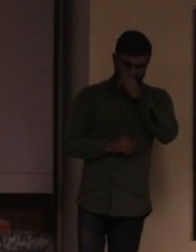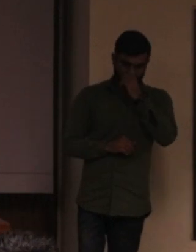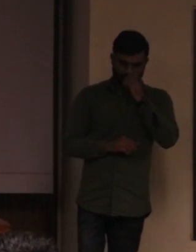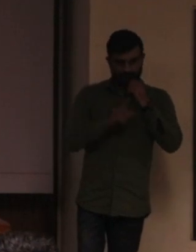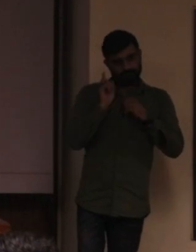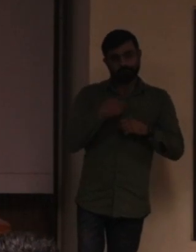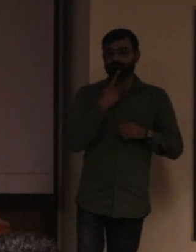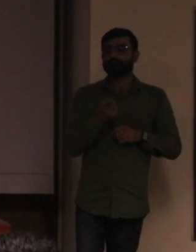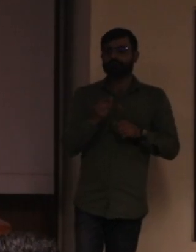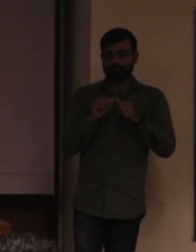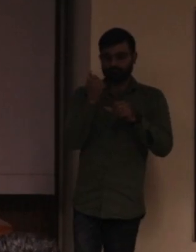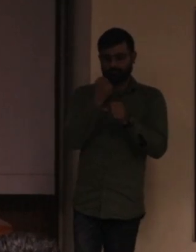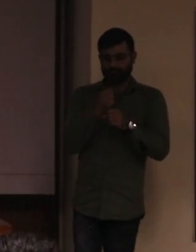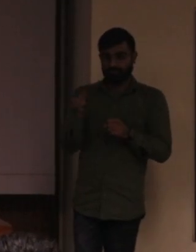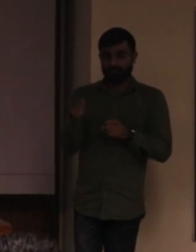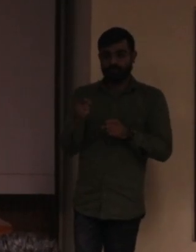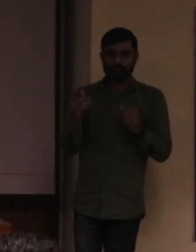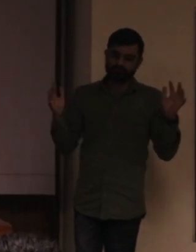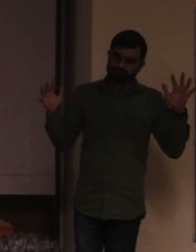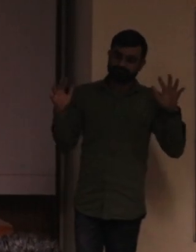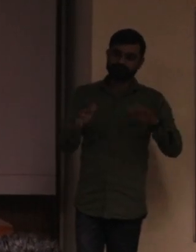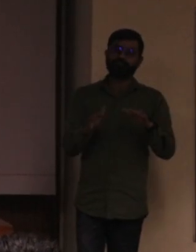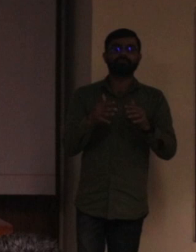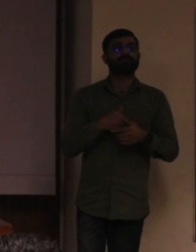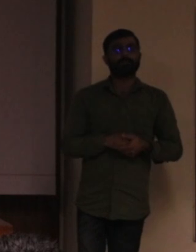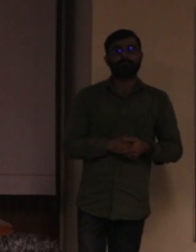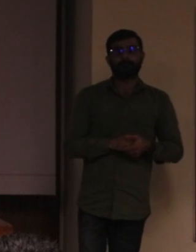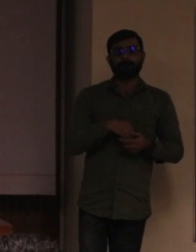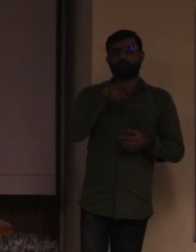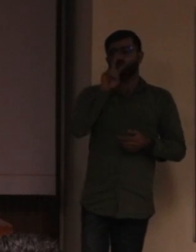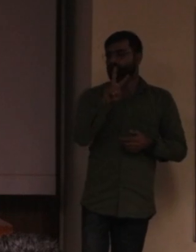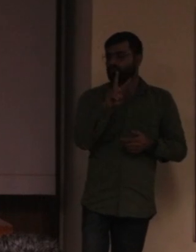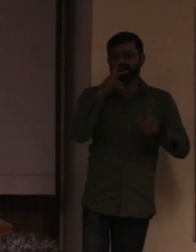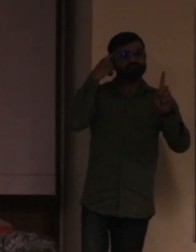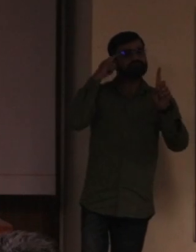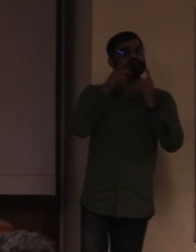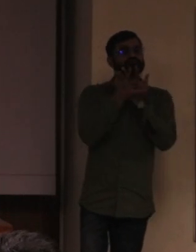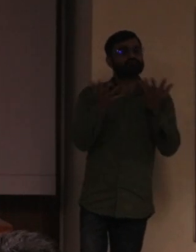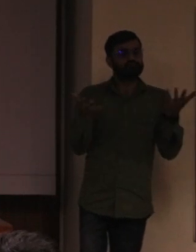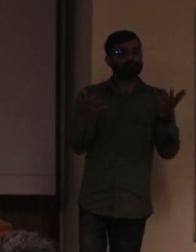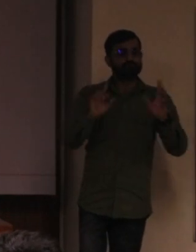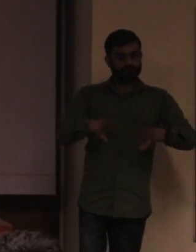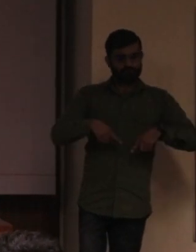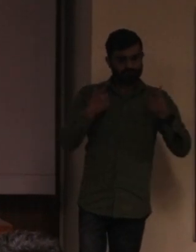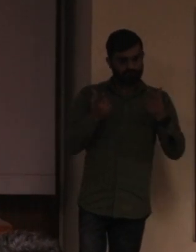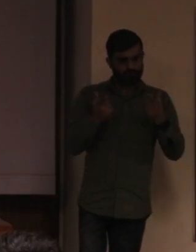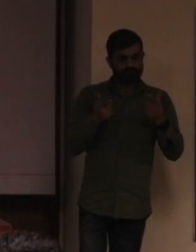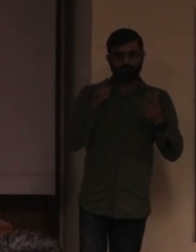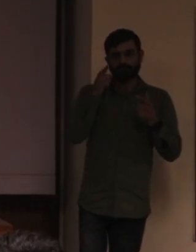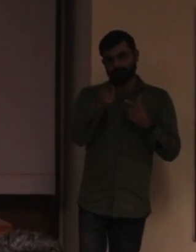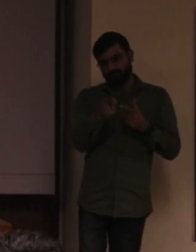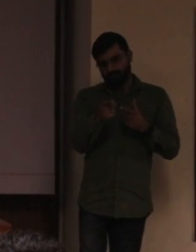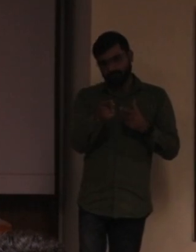I must tell this August, what you call, gathering, that two component of life, whether it